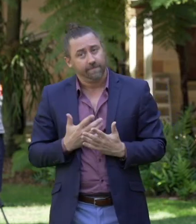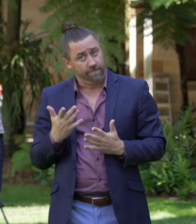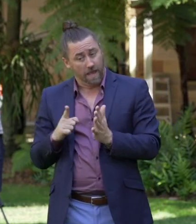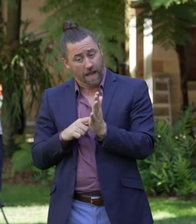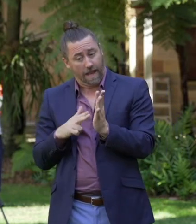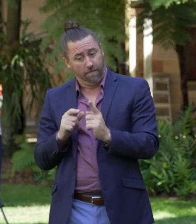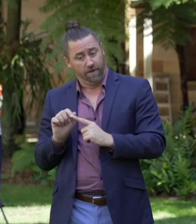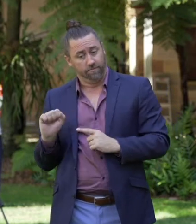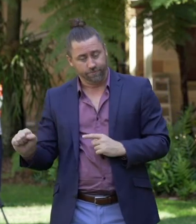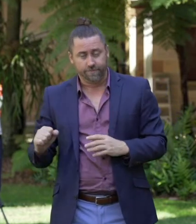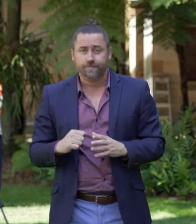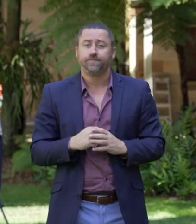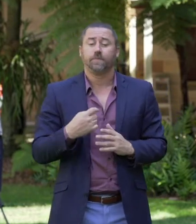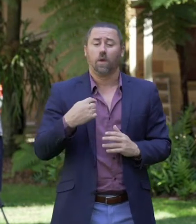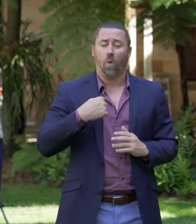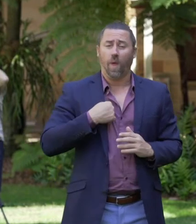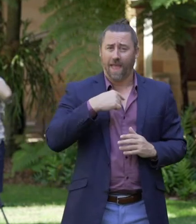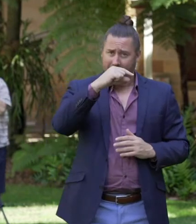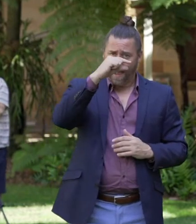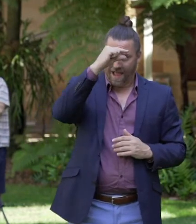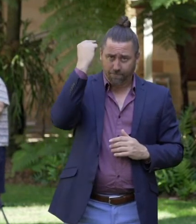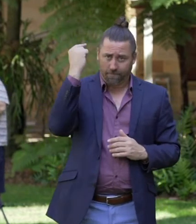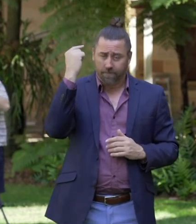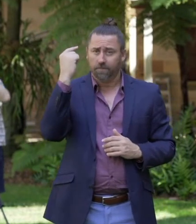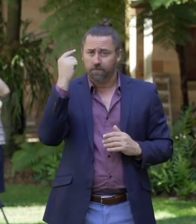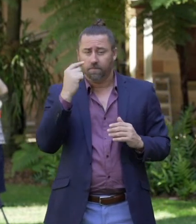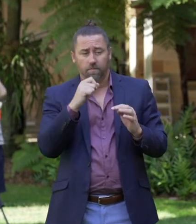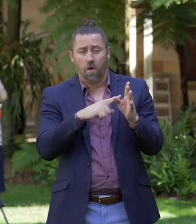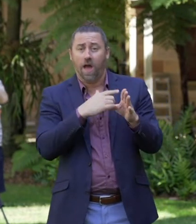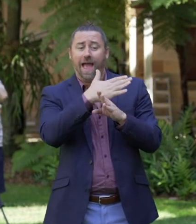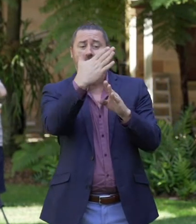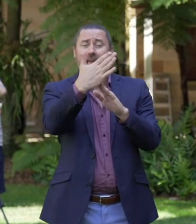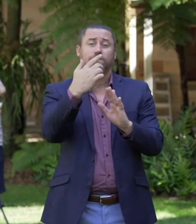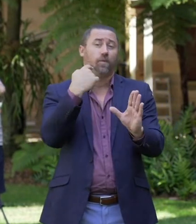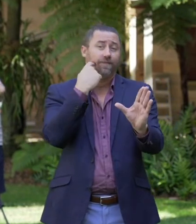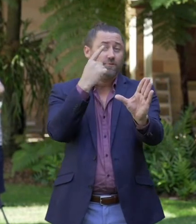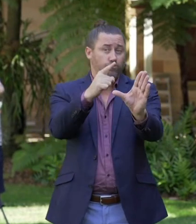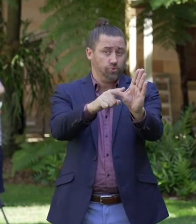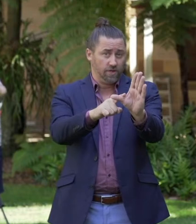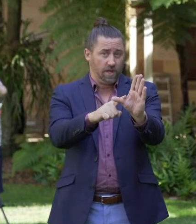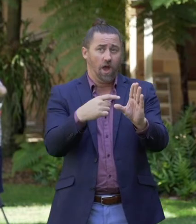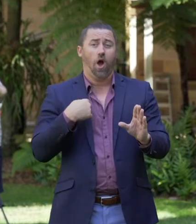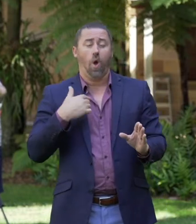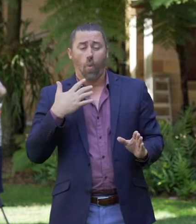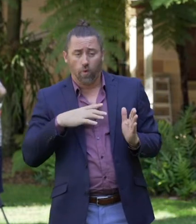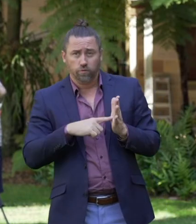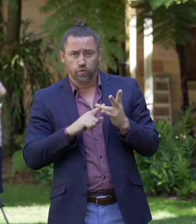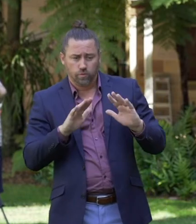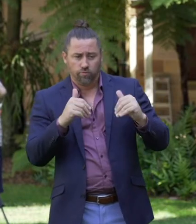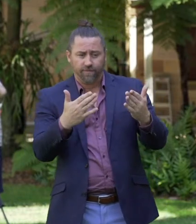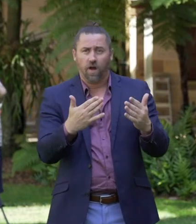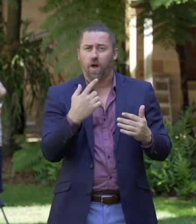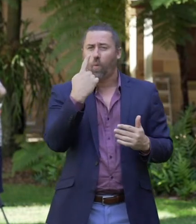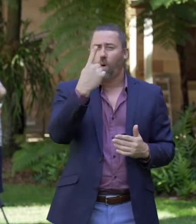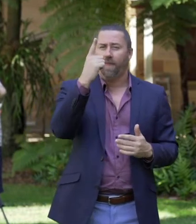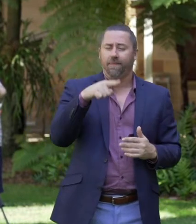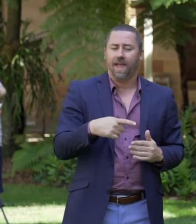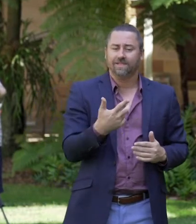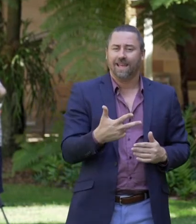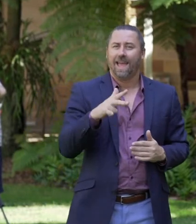Queensland to deliver cheaper, cleaner electricity. By the end of next year, we will have delivered at least